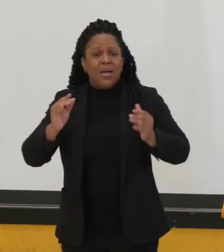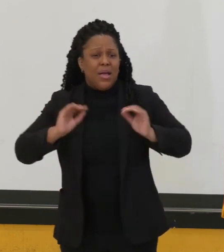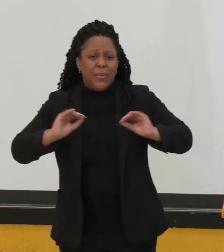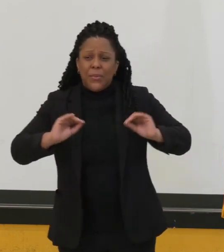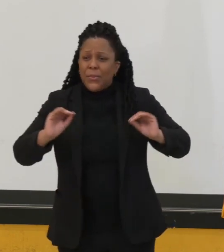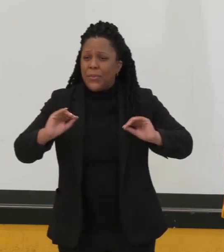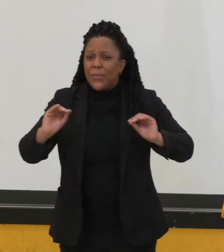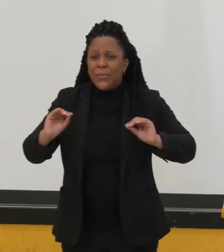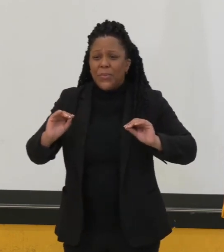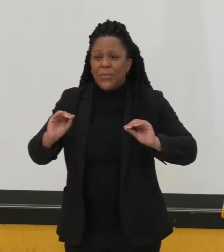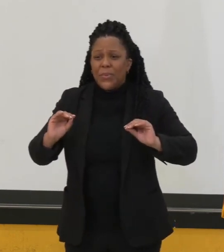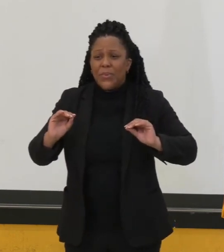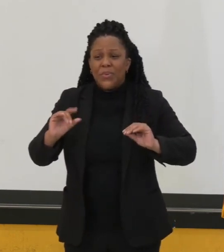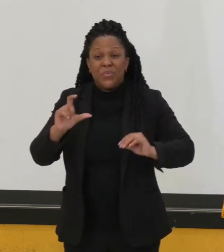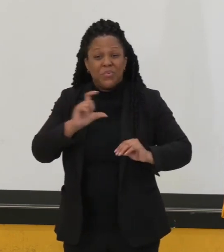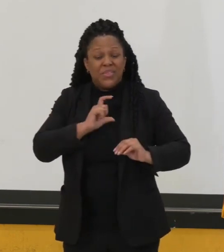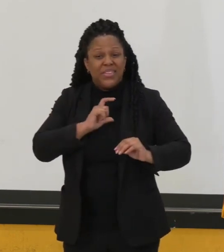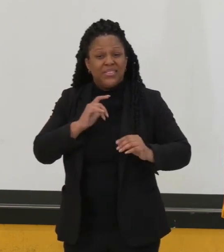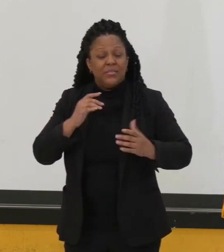enforcement.